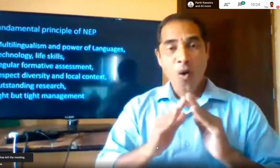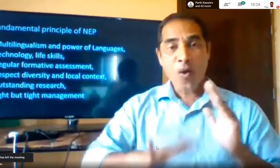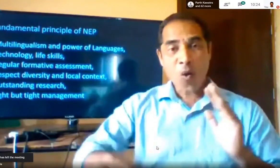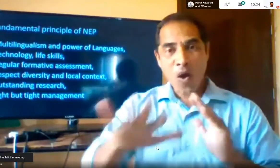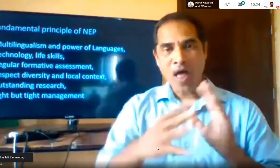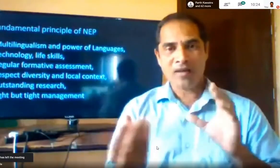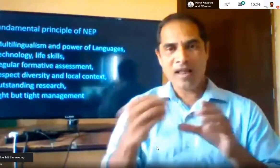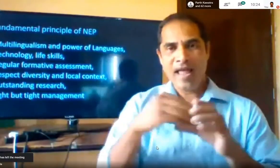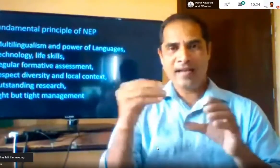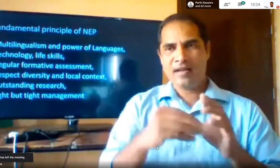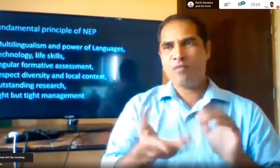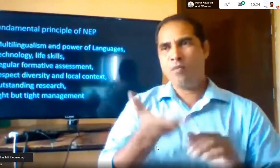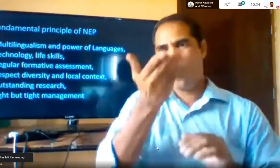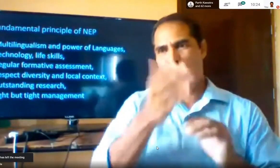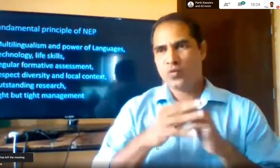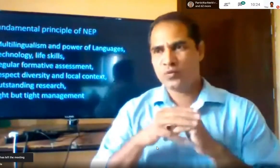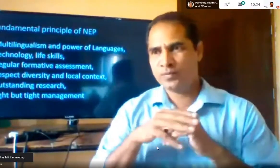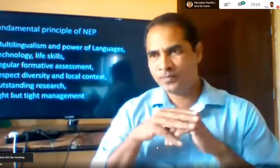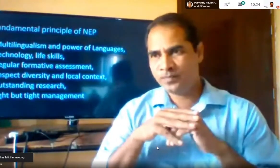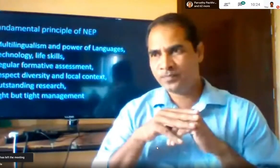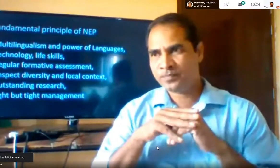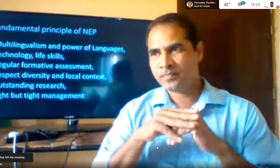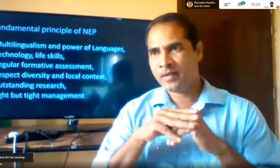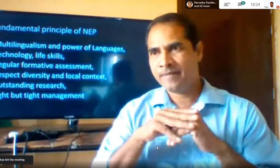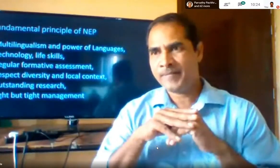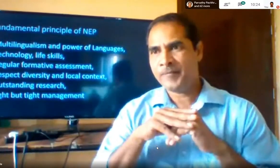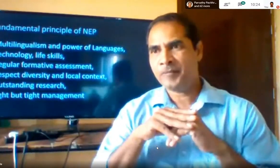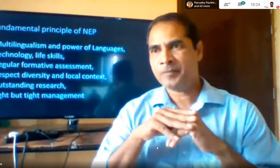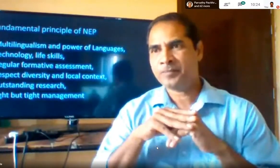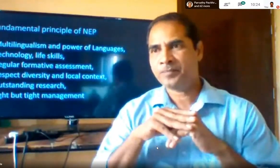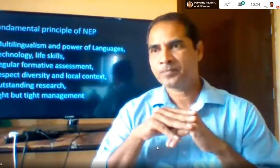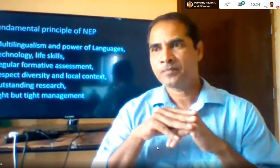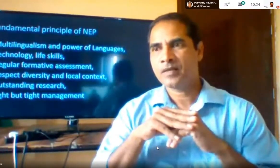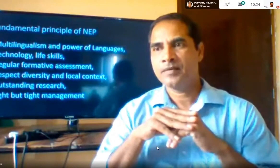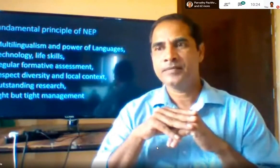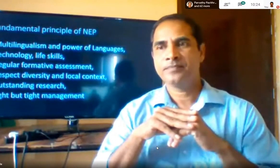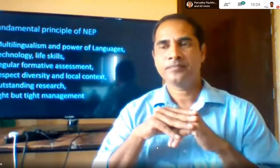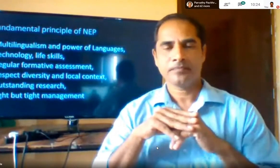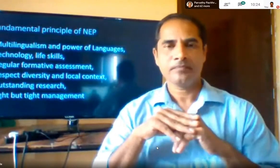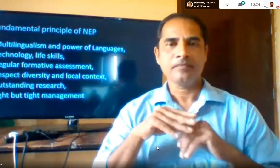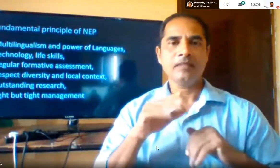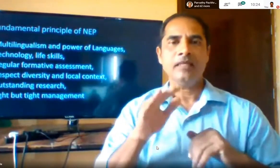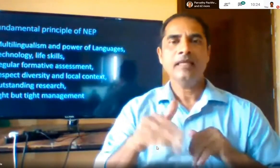Yes, we have to learn the other things also, but maybe in the later stages.